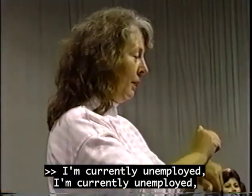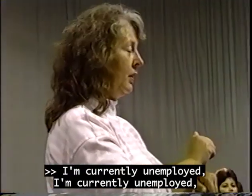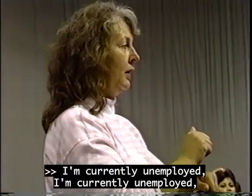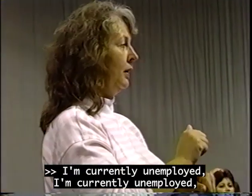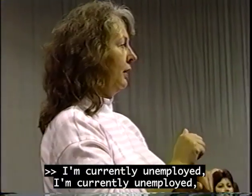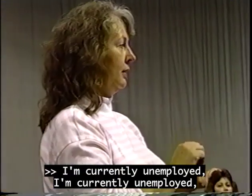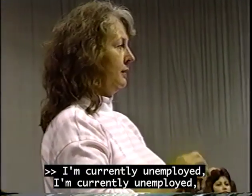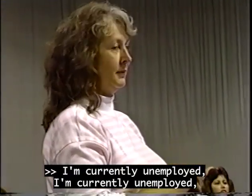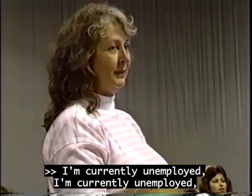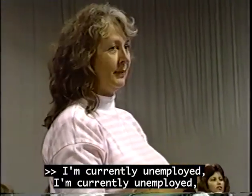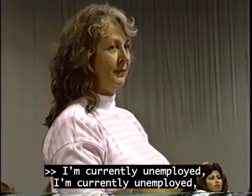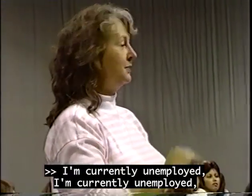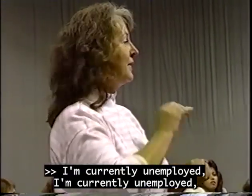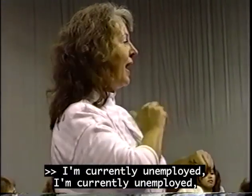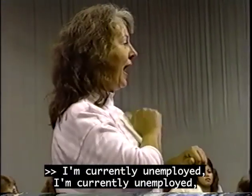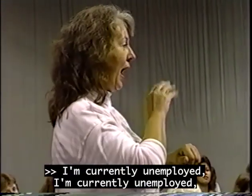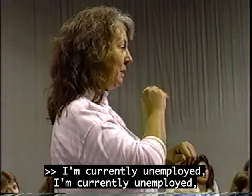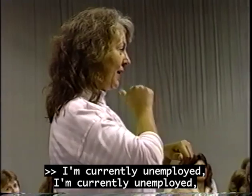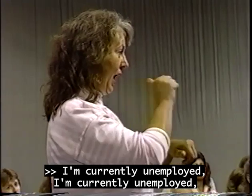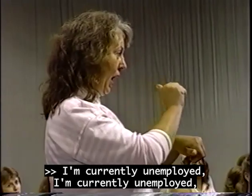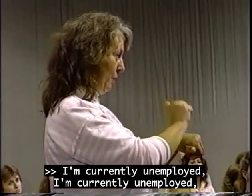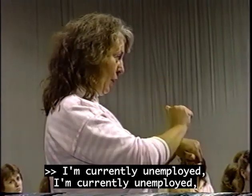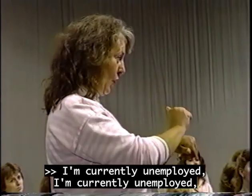I'm currently unemployed.